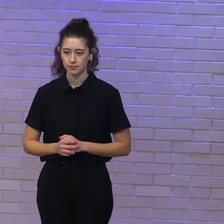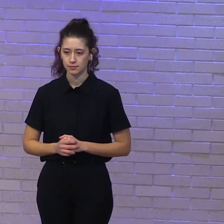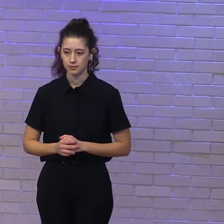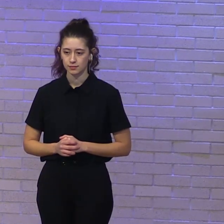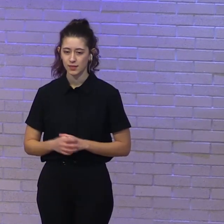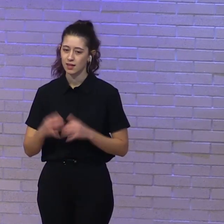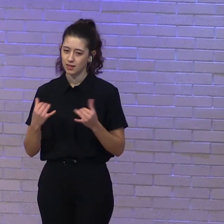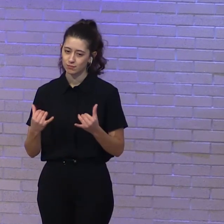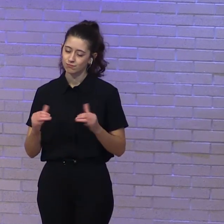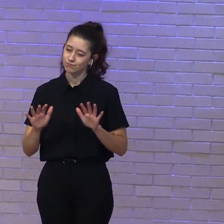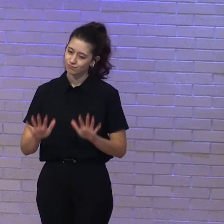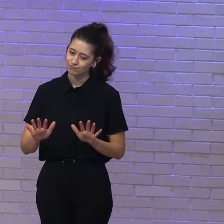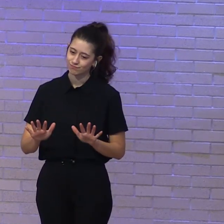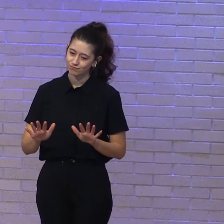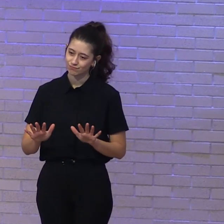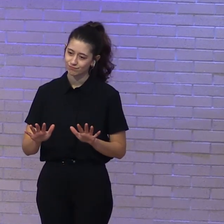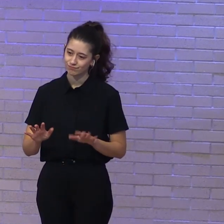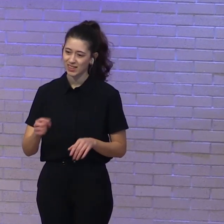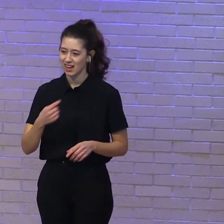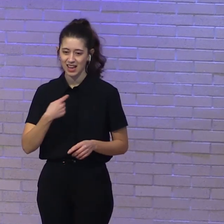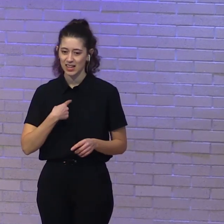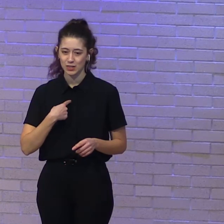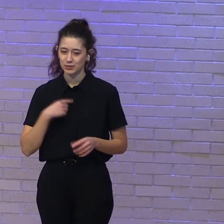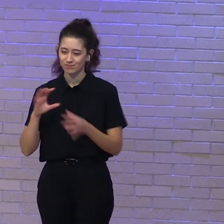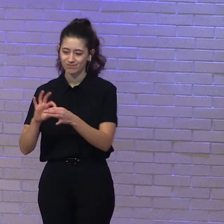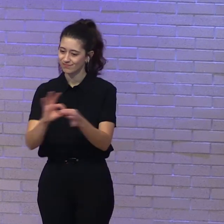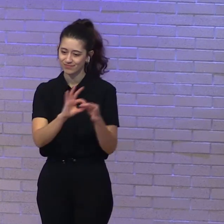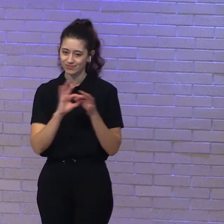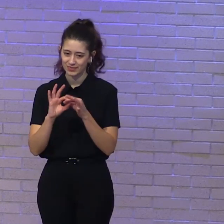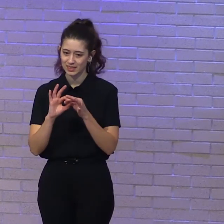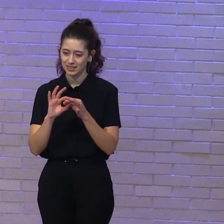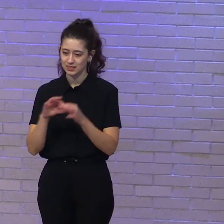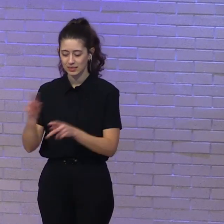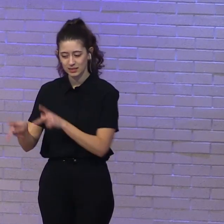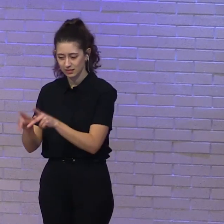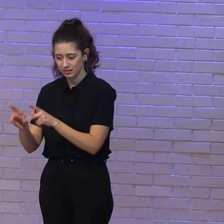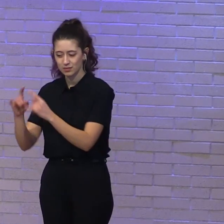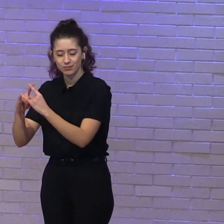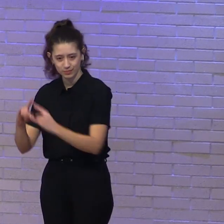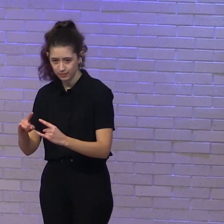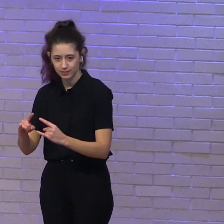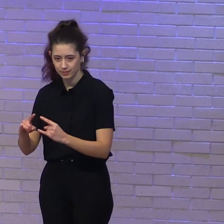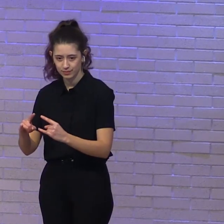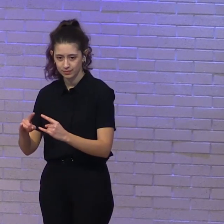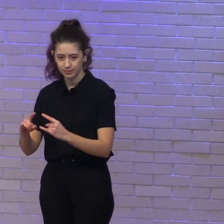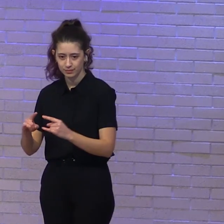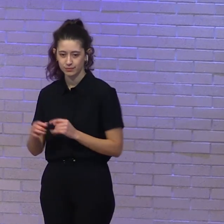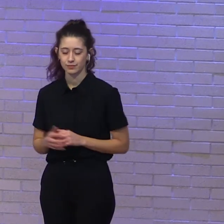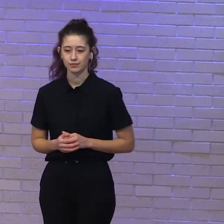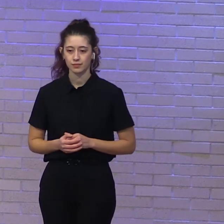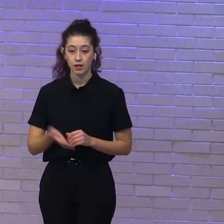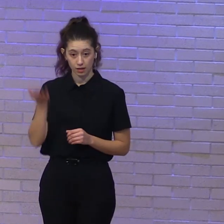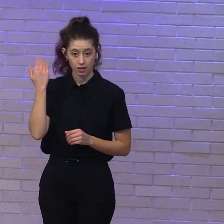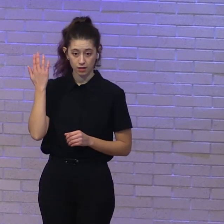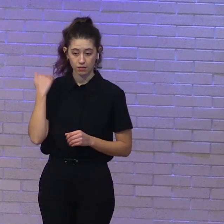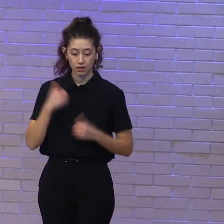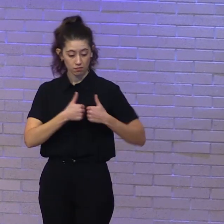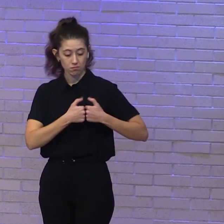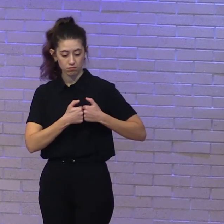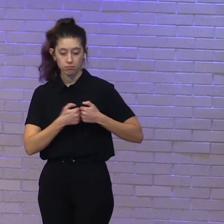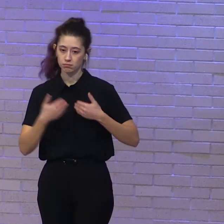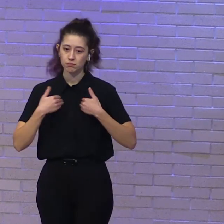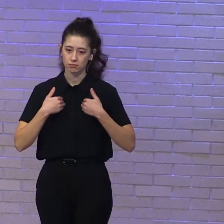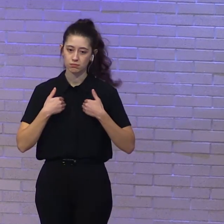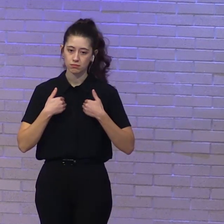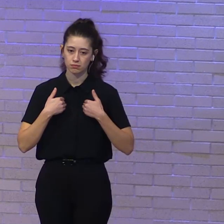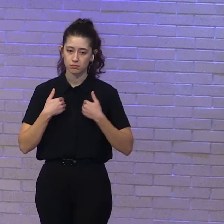to anybody at camp. The one person I do feel close to was my girlfriend. We got together at the end of my senior